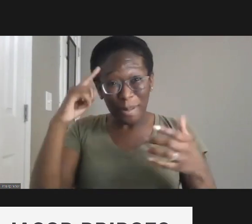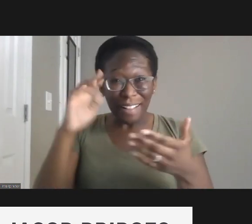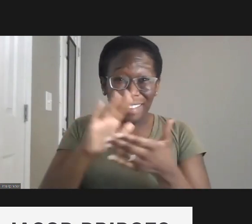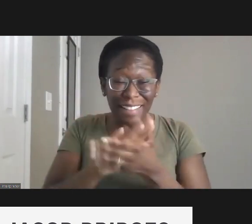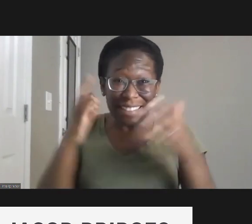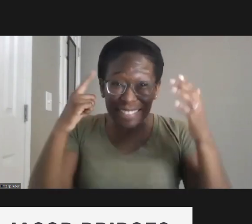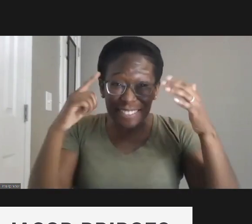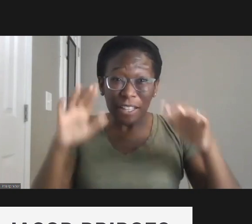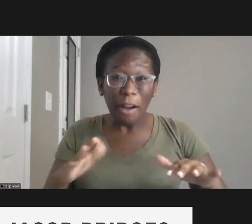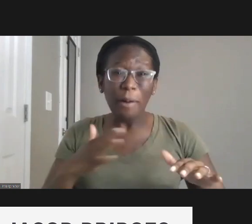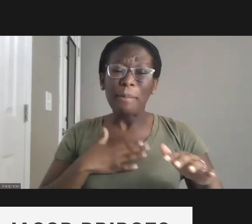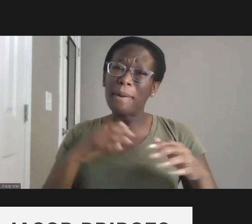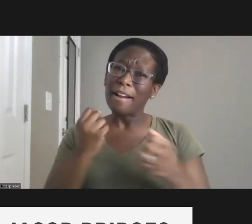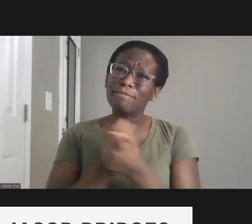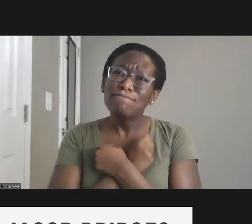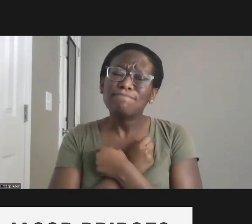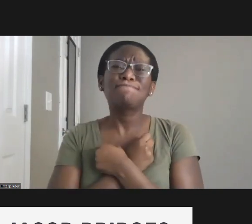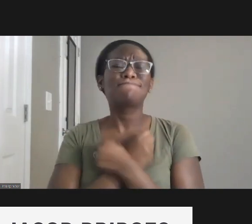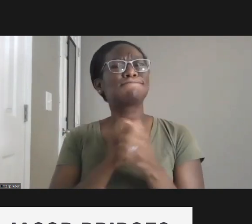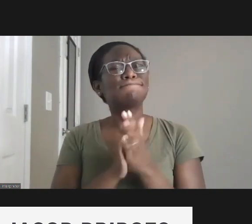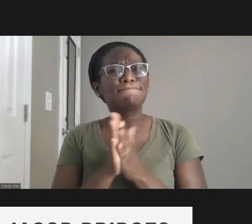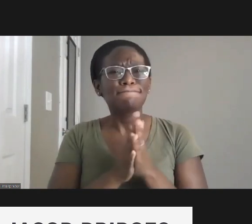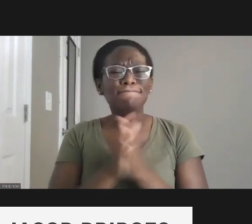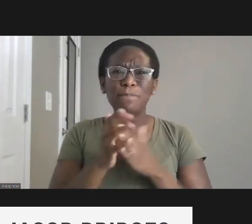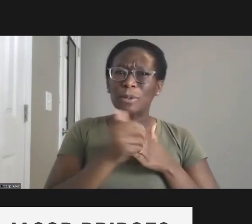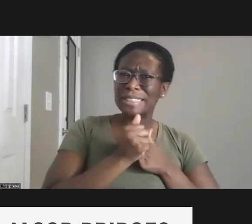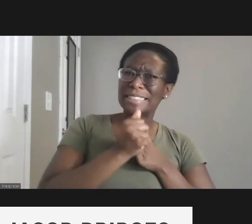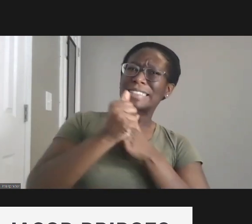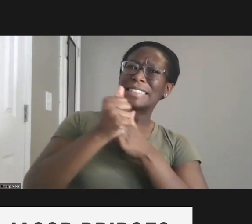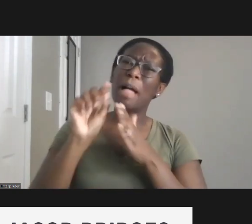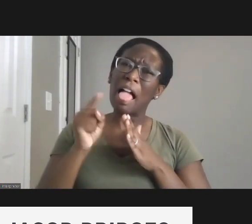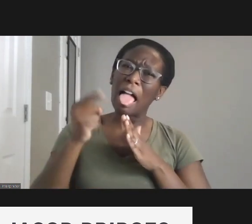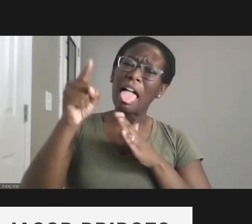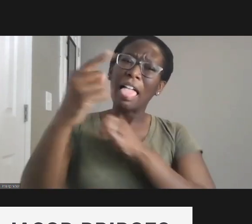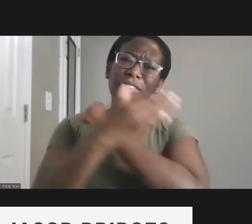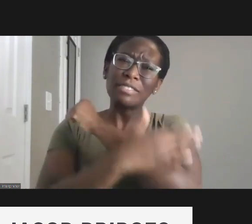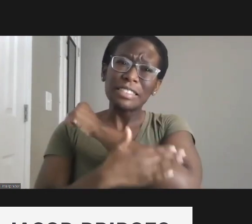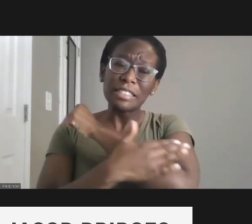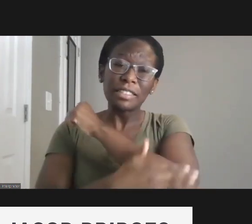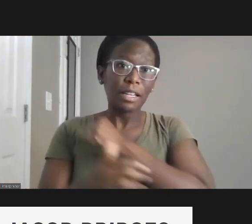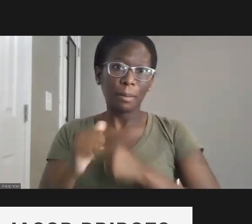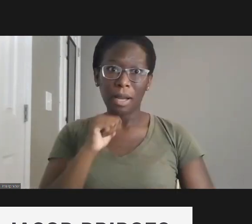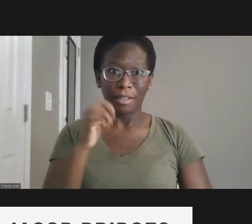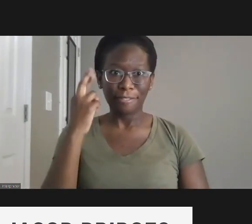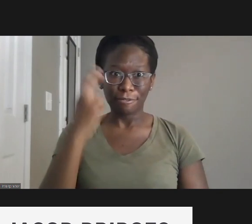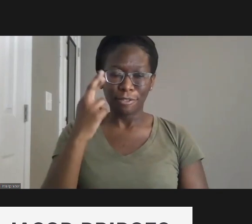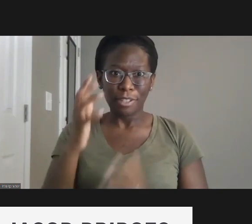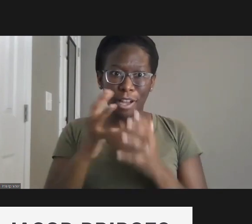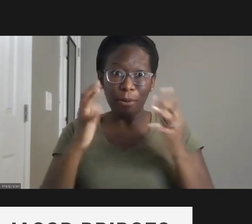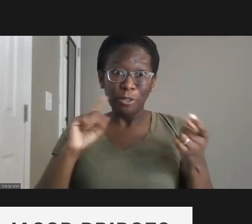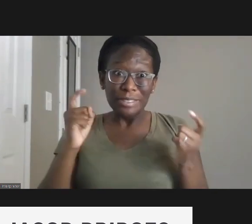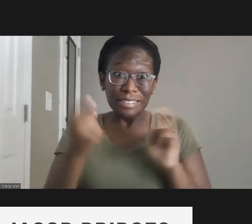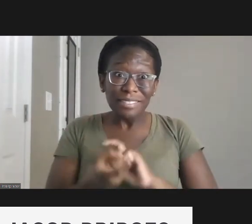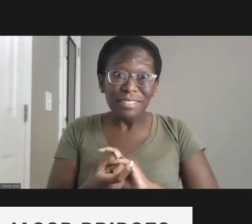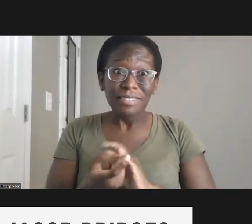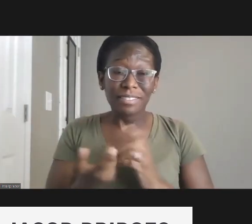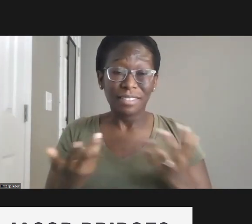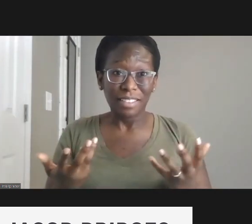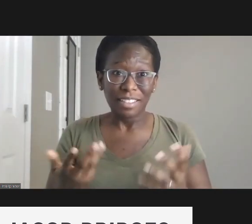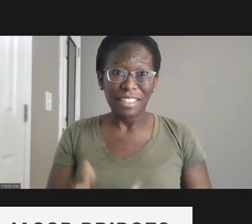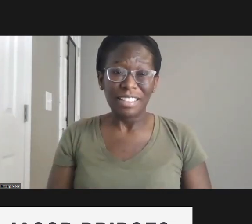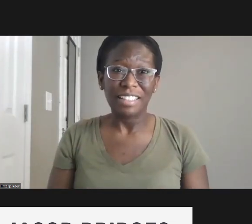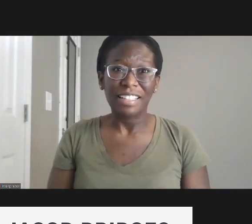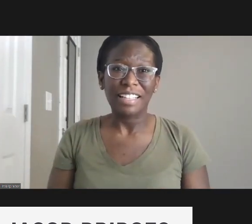across the country, but I didn't realize how much was going to change. My day-to-day work